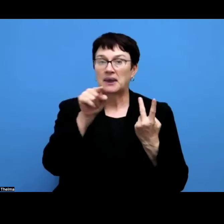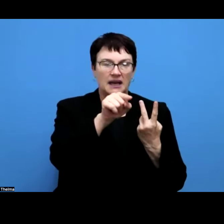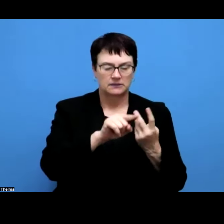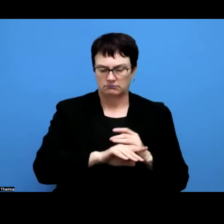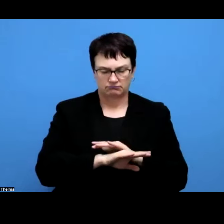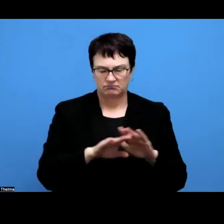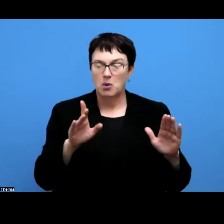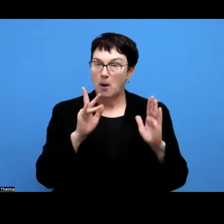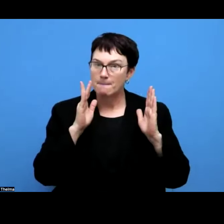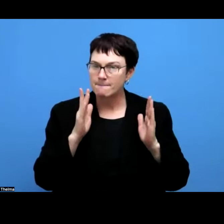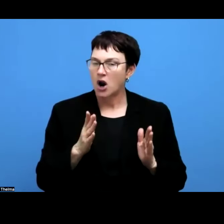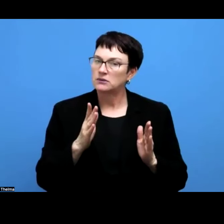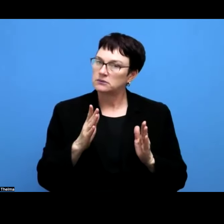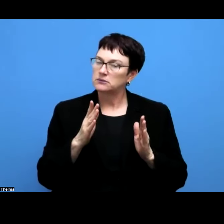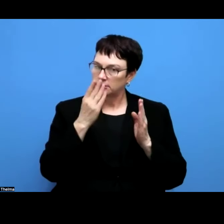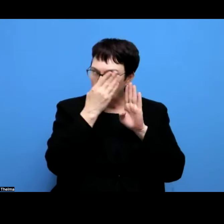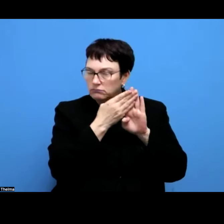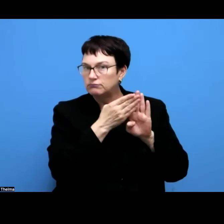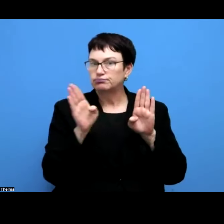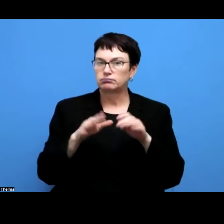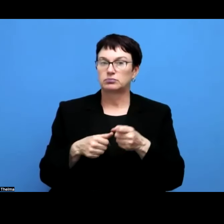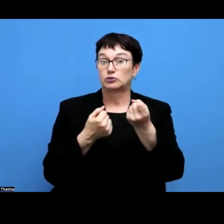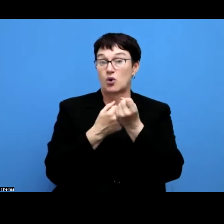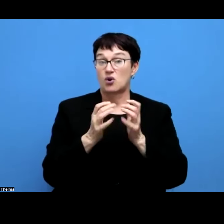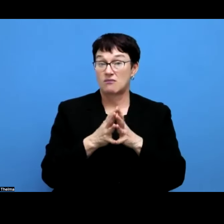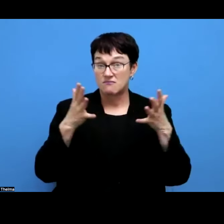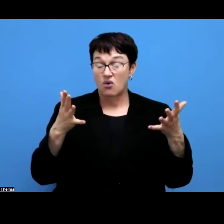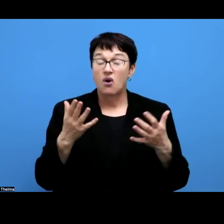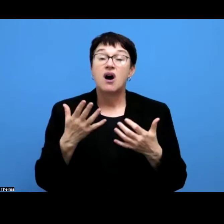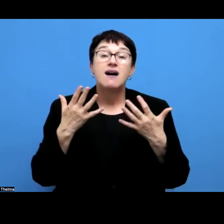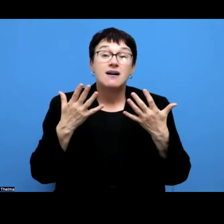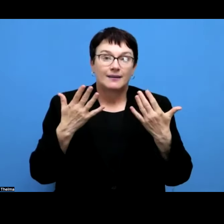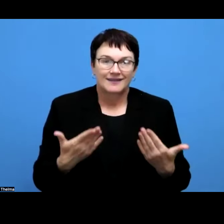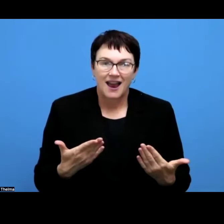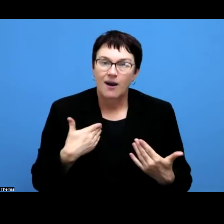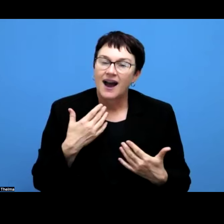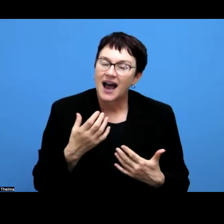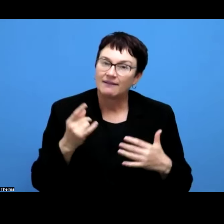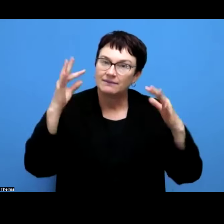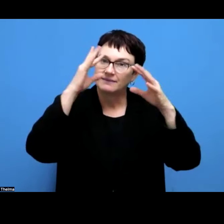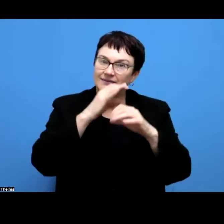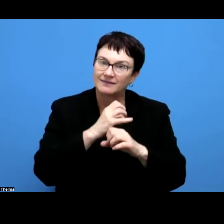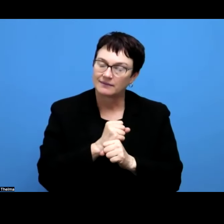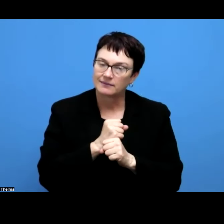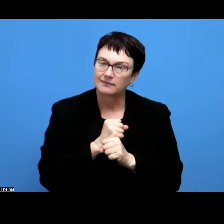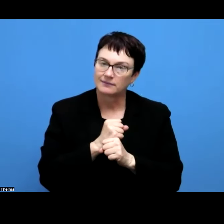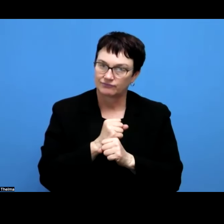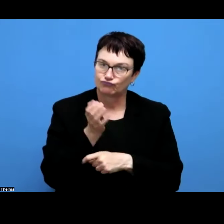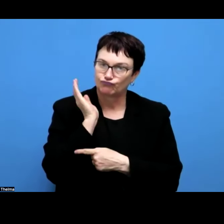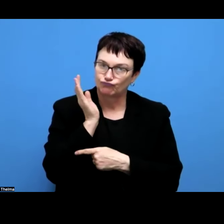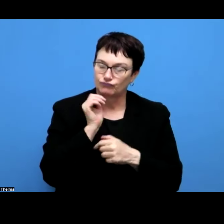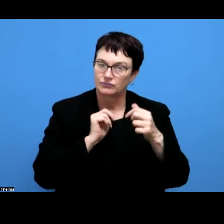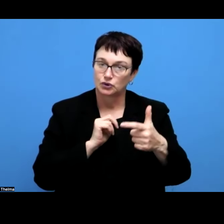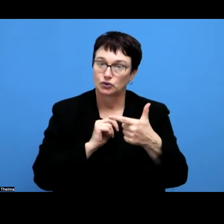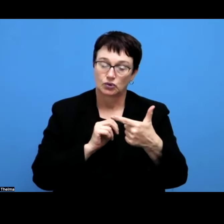concluding remarks. One is recorded from Dr. Tedros, who is the Director General of the World